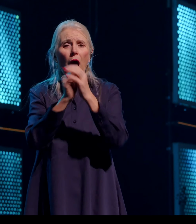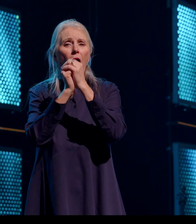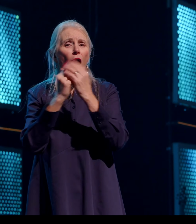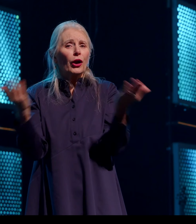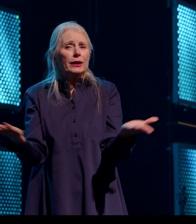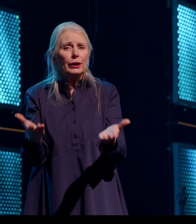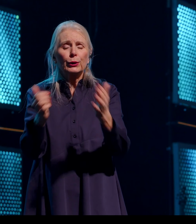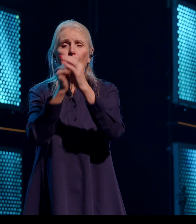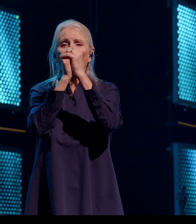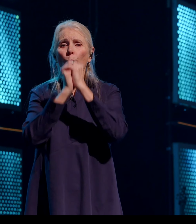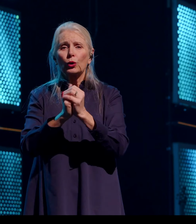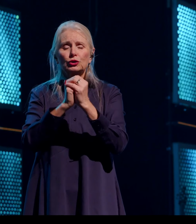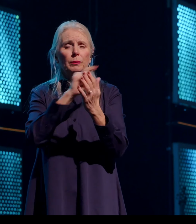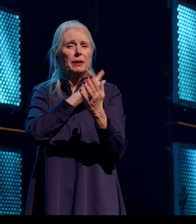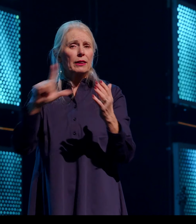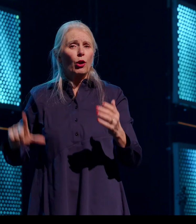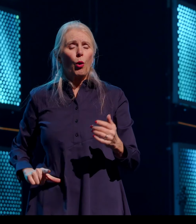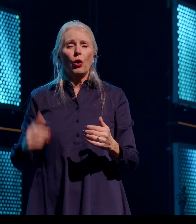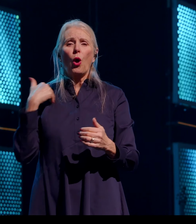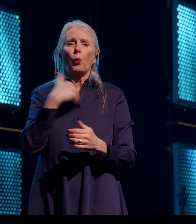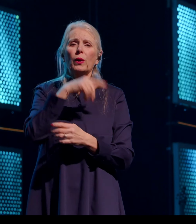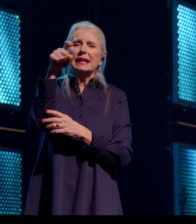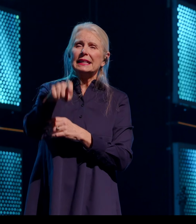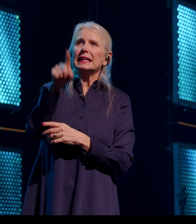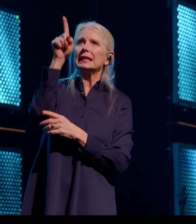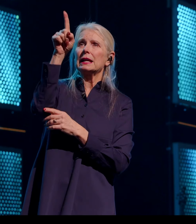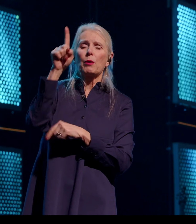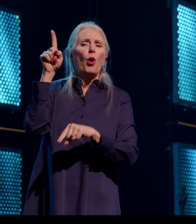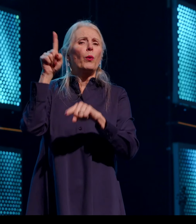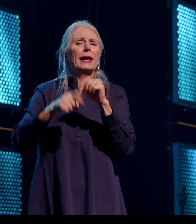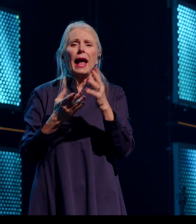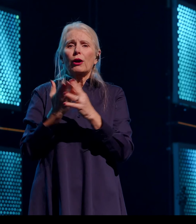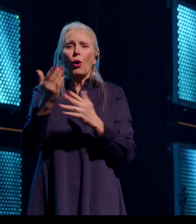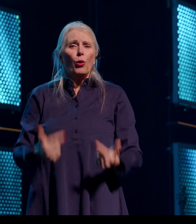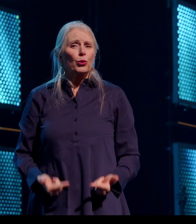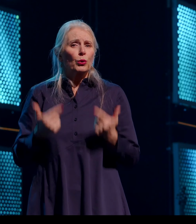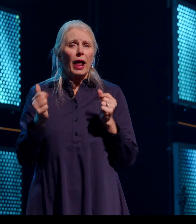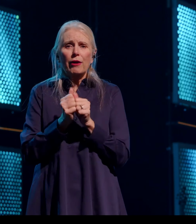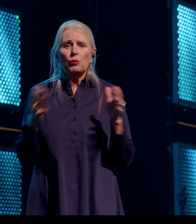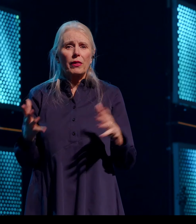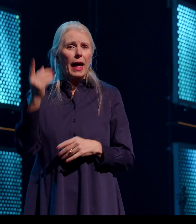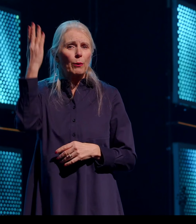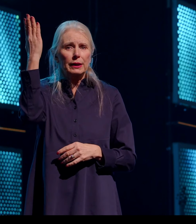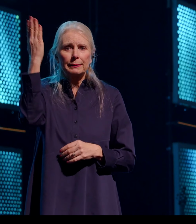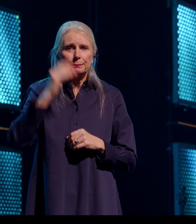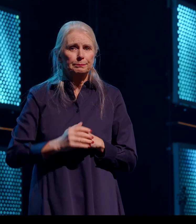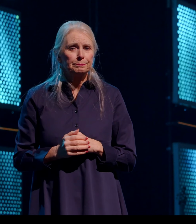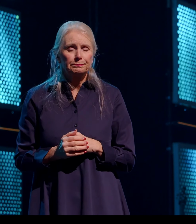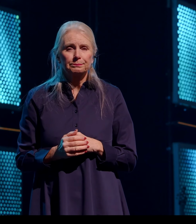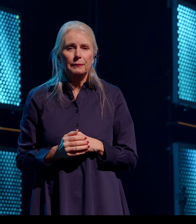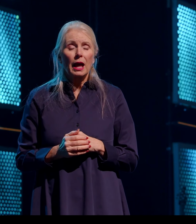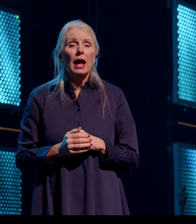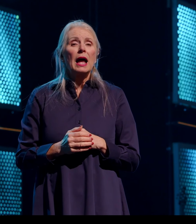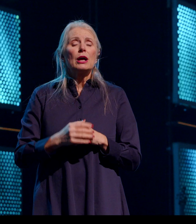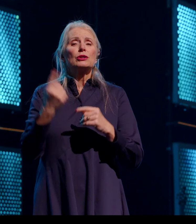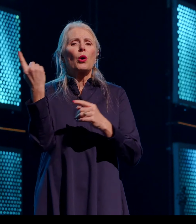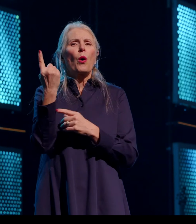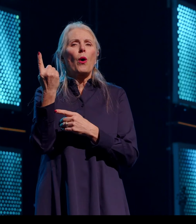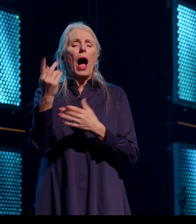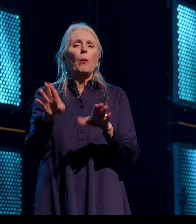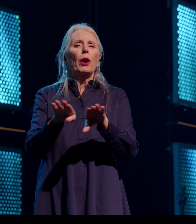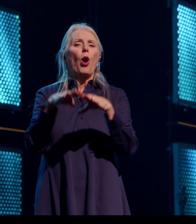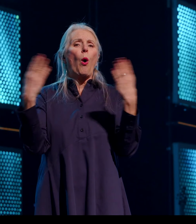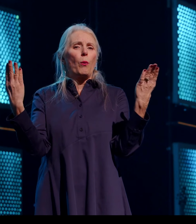Lord, needing the Lord. We need him. Can't go through this life without him. So let me just open this